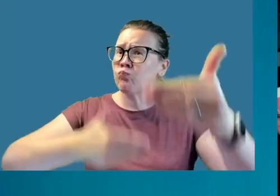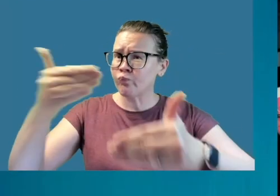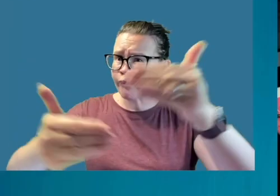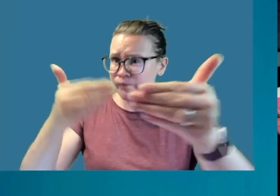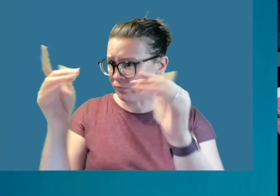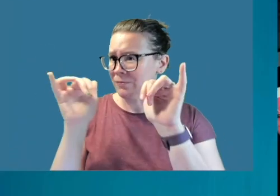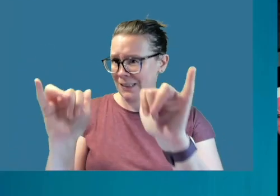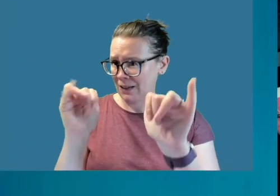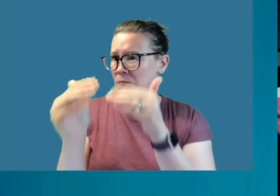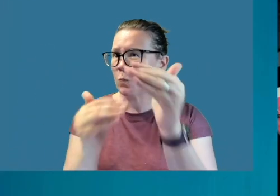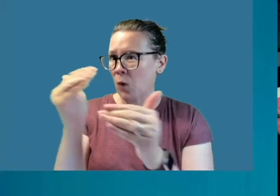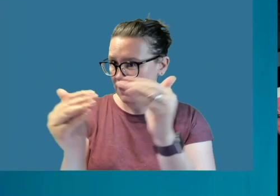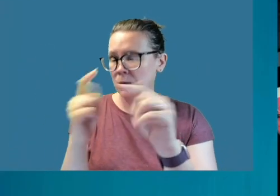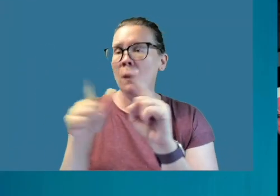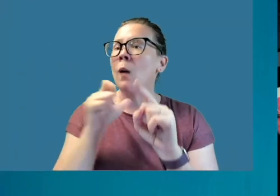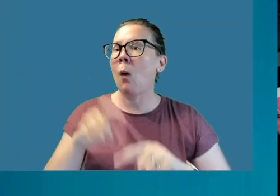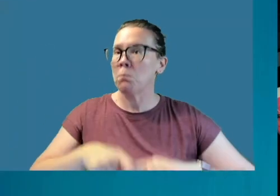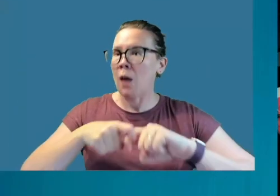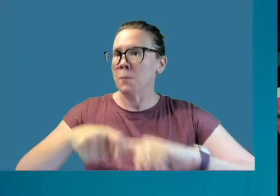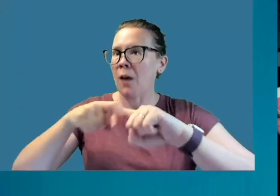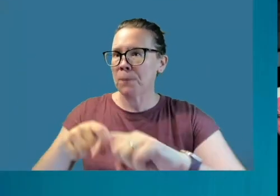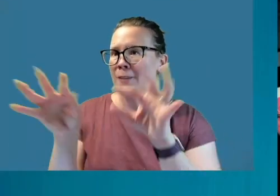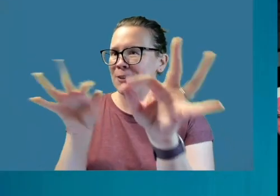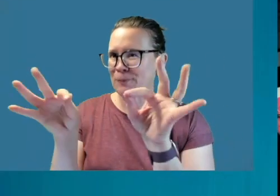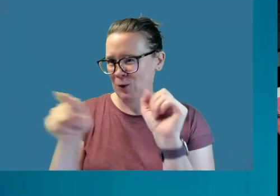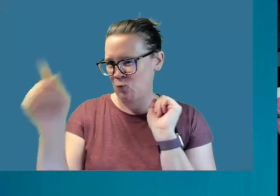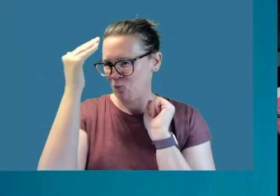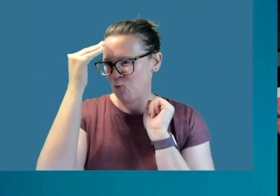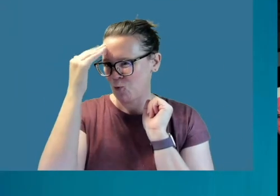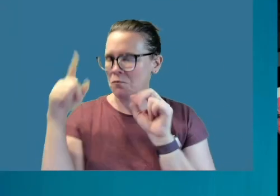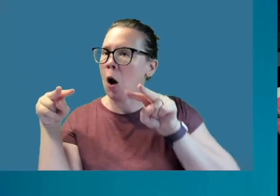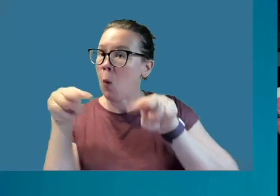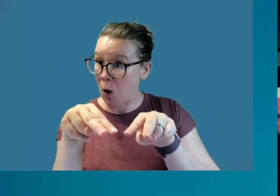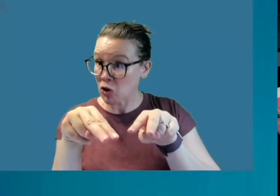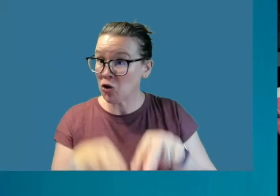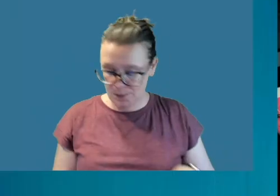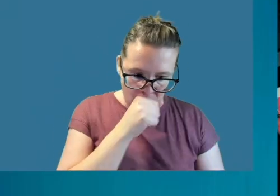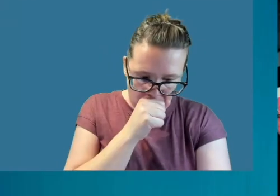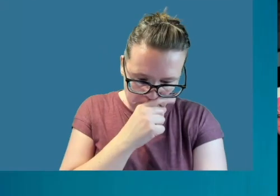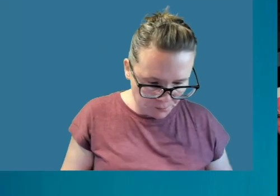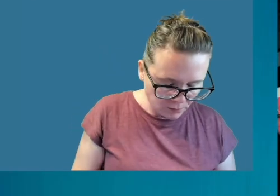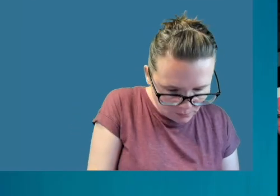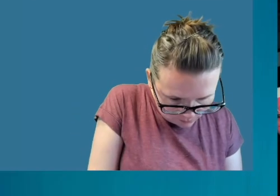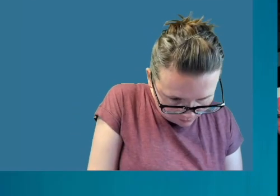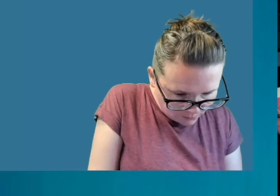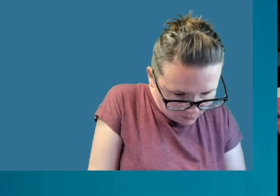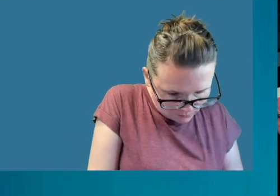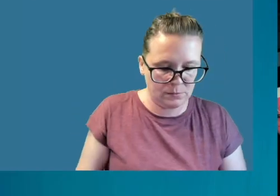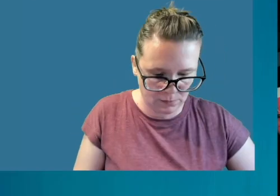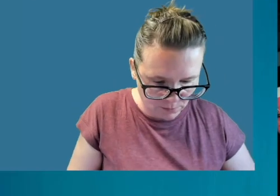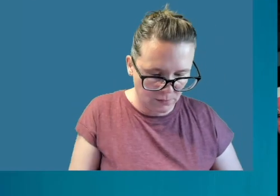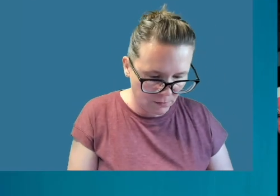And it's the exact same process. I'm not going to pause and explain a lot this time. Just watch the video to remember